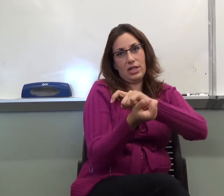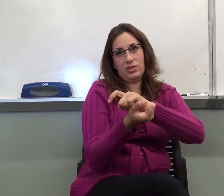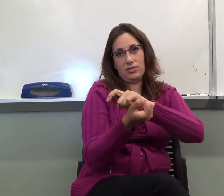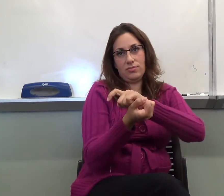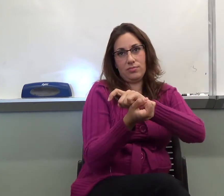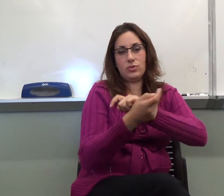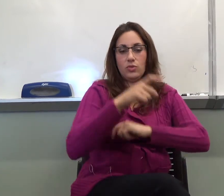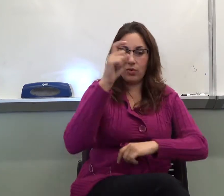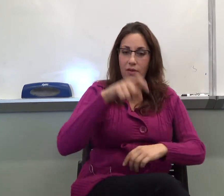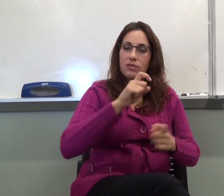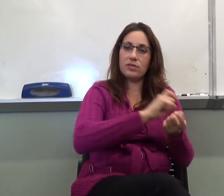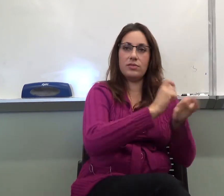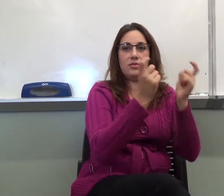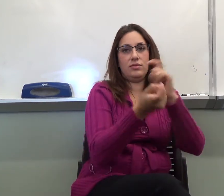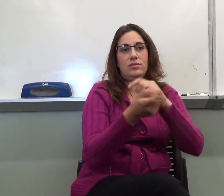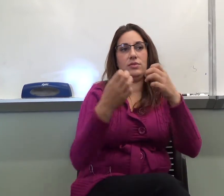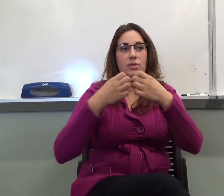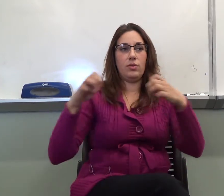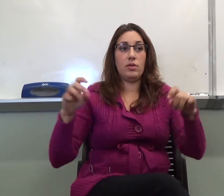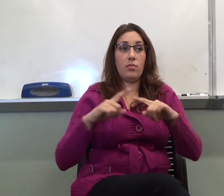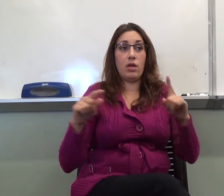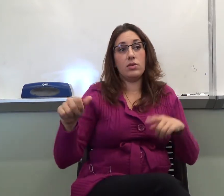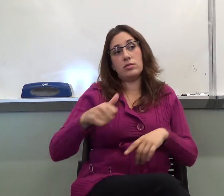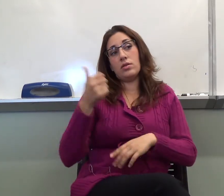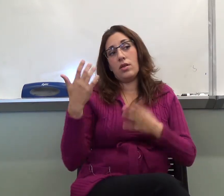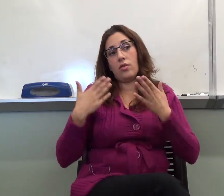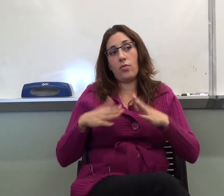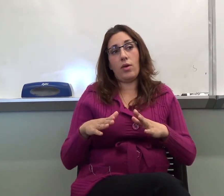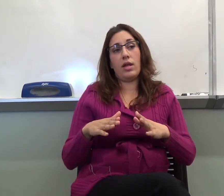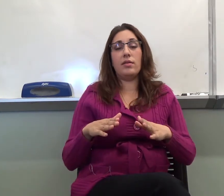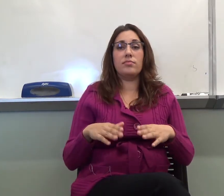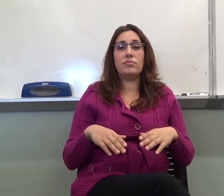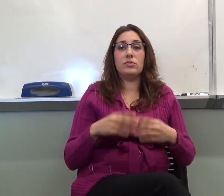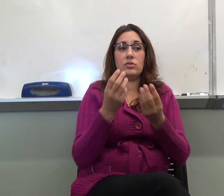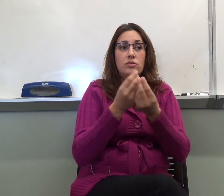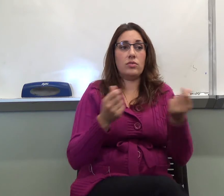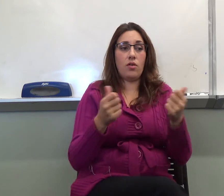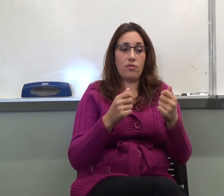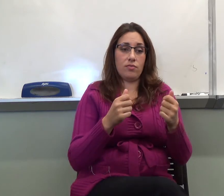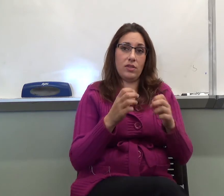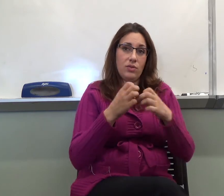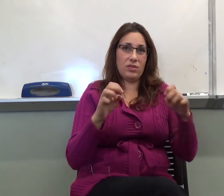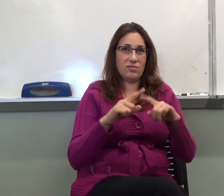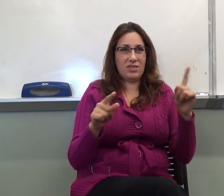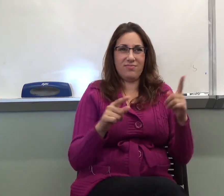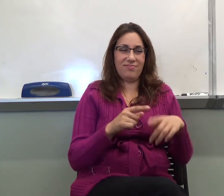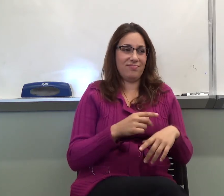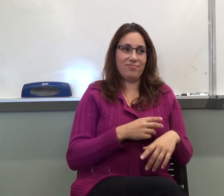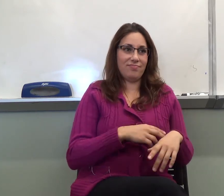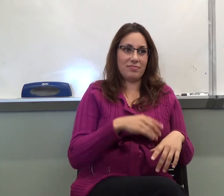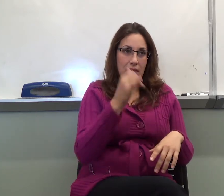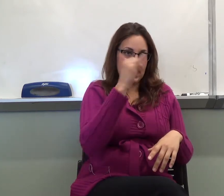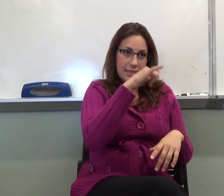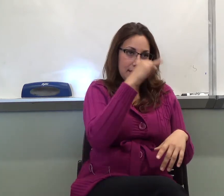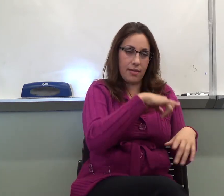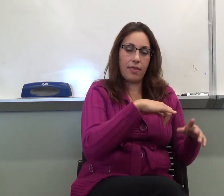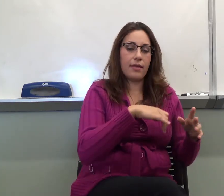There's another process that could be used to solve equations, but it would be ridiculous. And that is, well, just start substituting in some